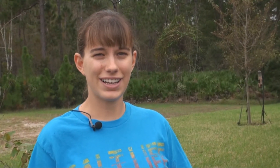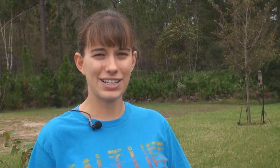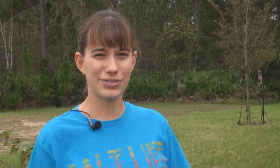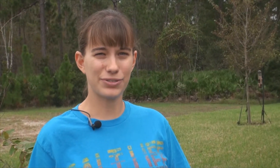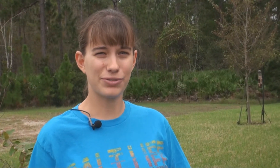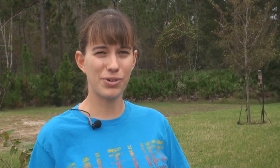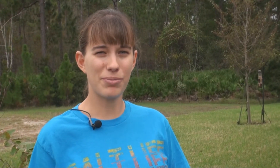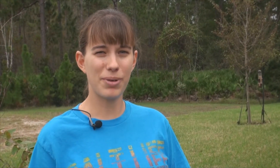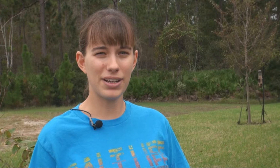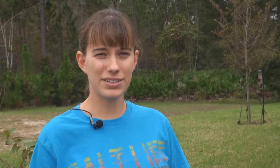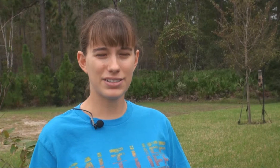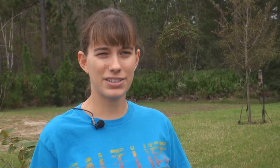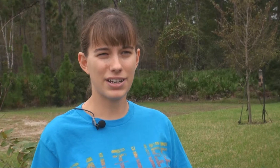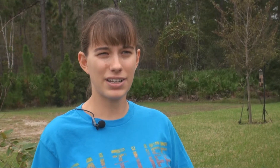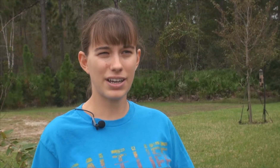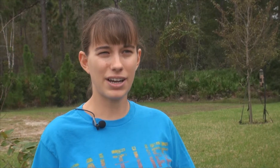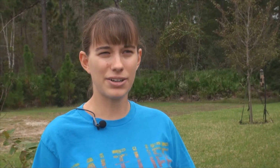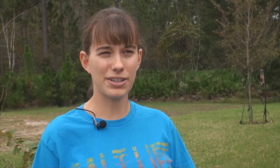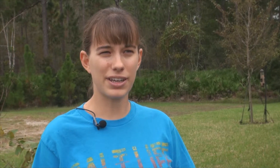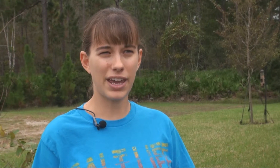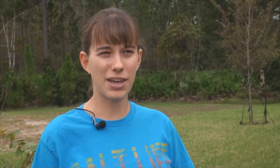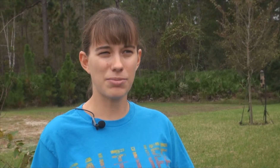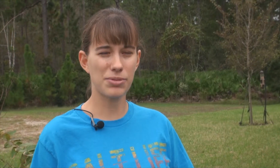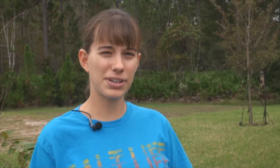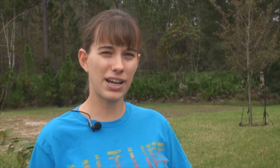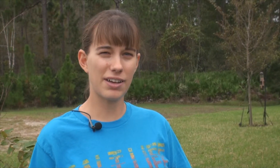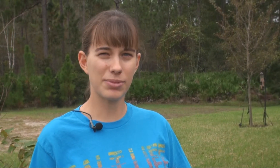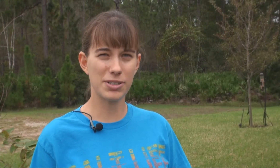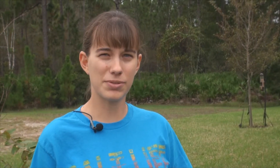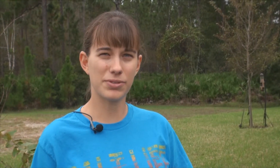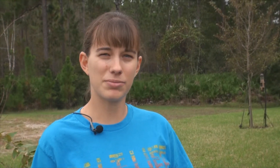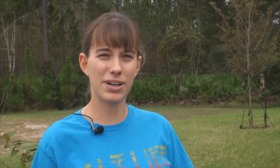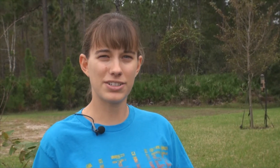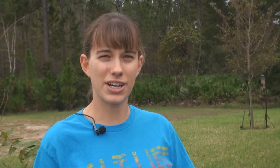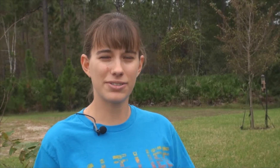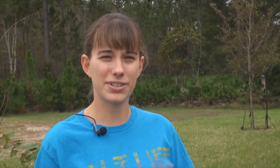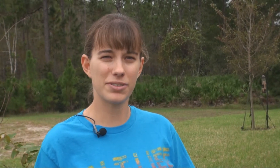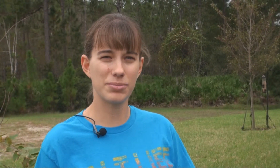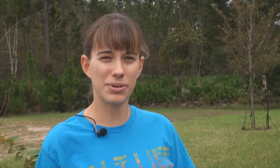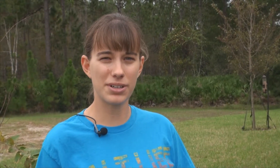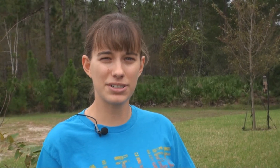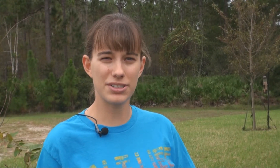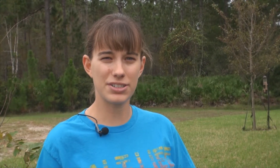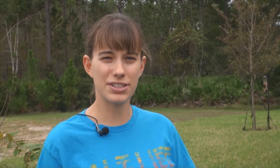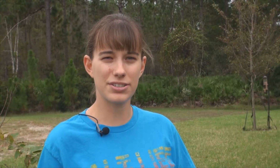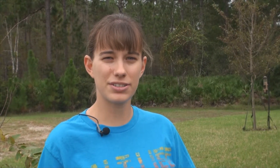class for four months. I came three and a half months before my child was ever born. She's